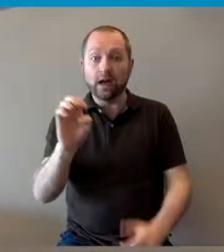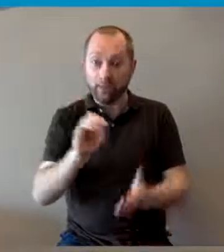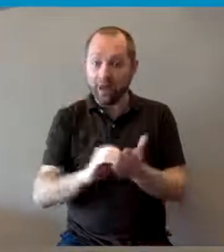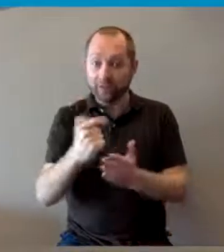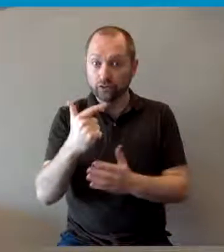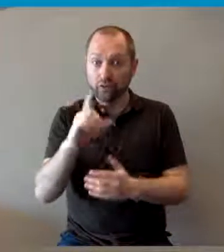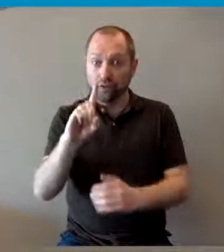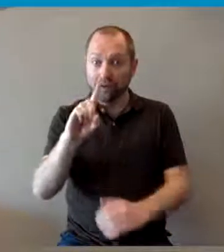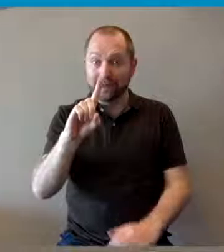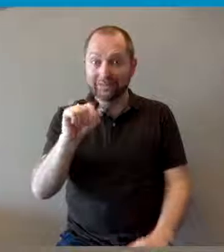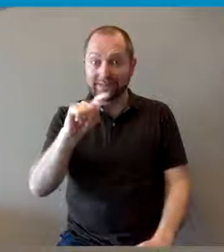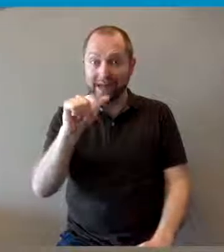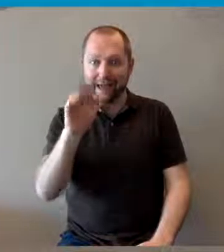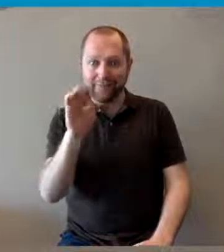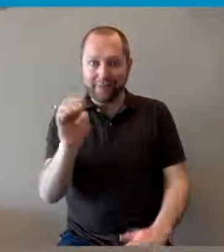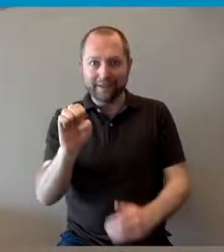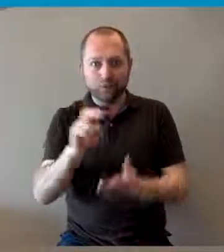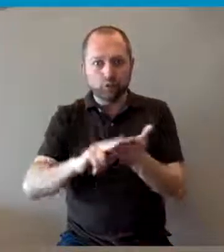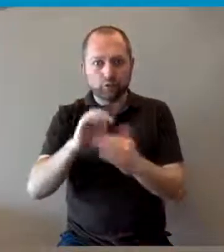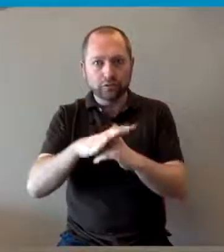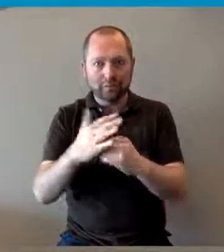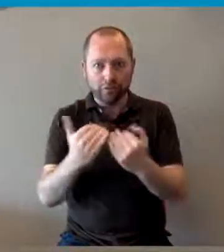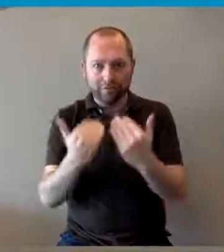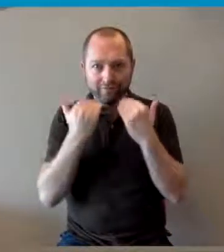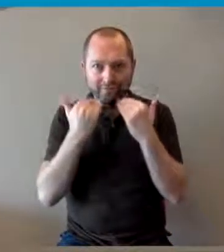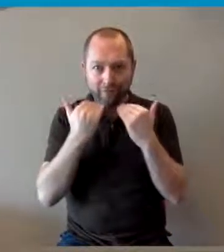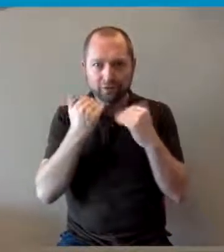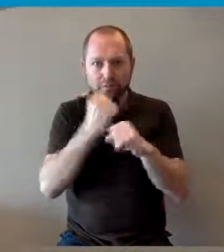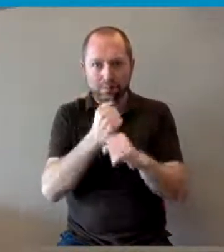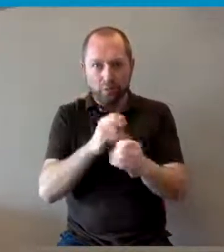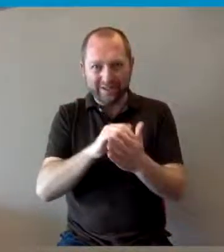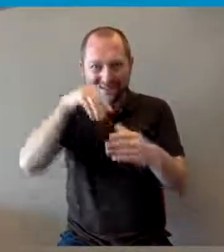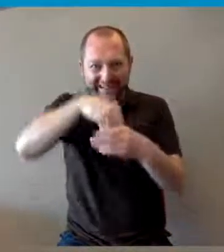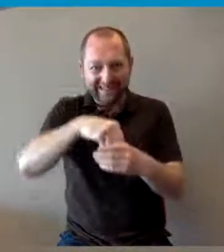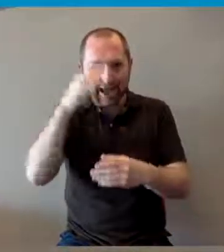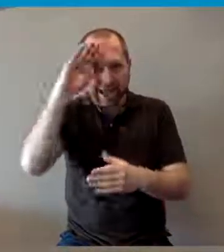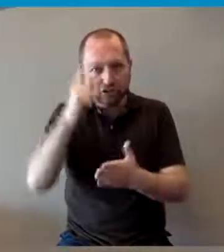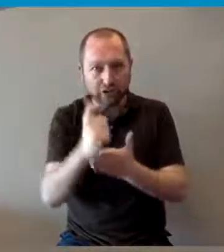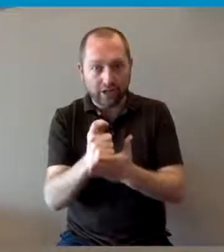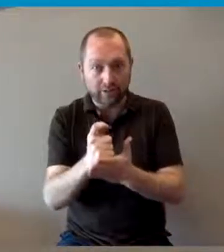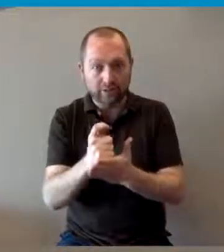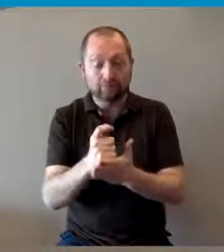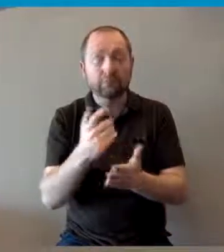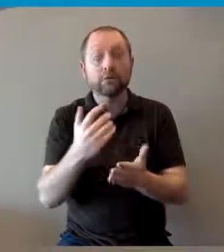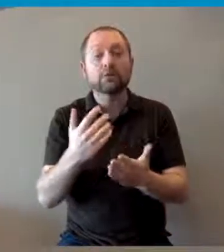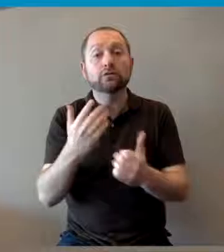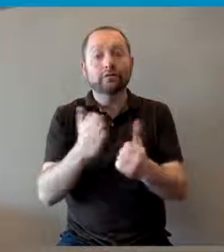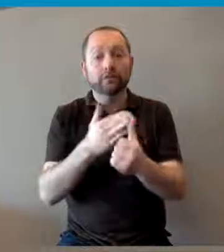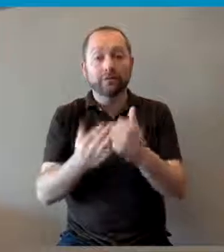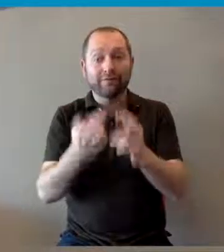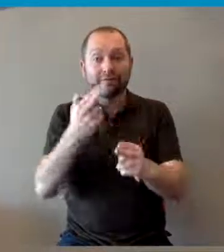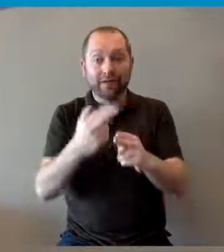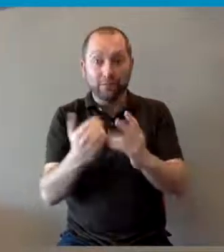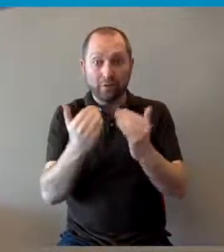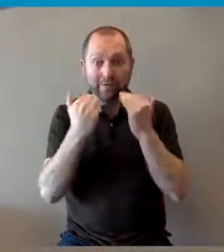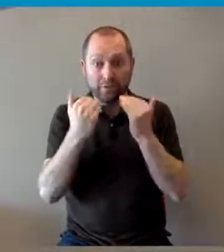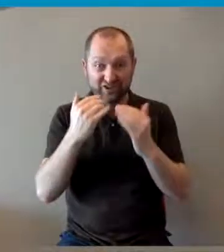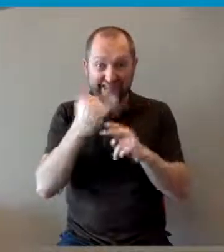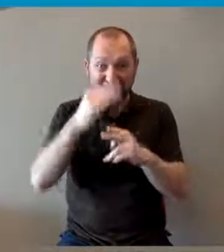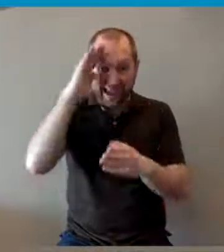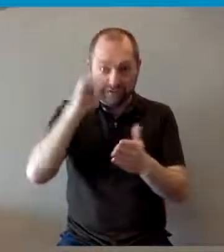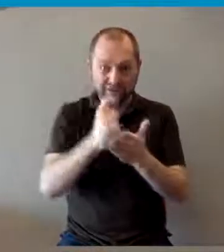articles published specifically in the Irish Times, how we can access the Irish Times database, which contains